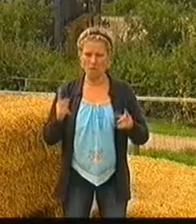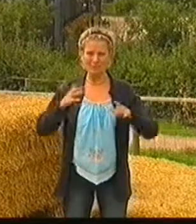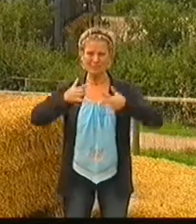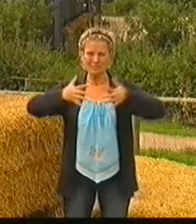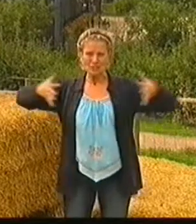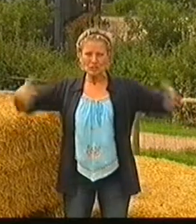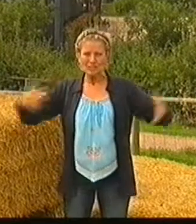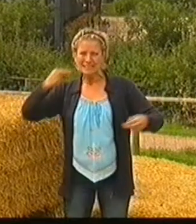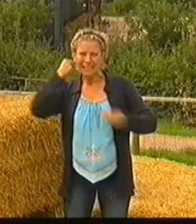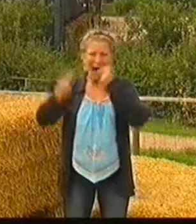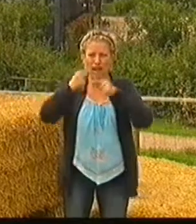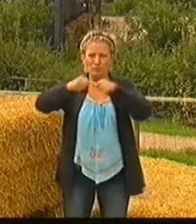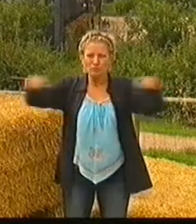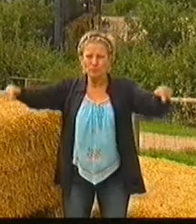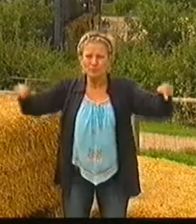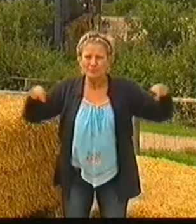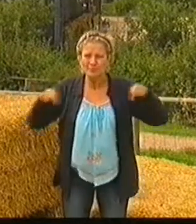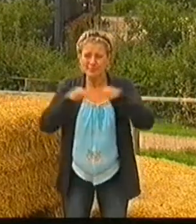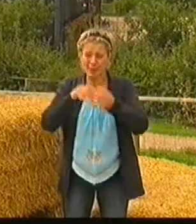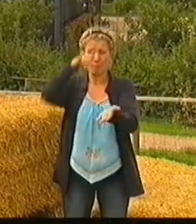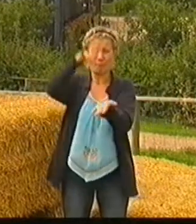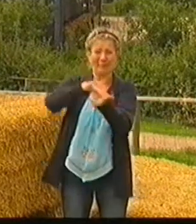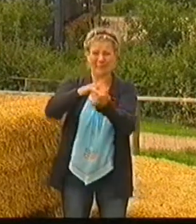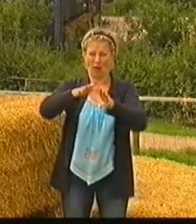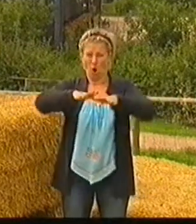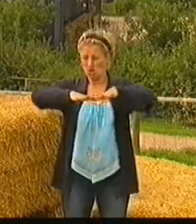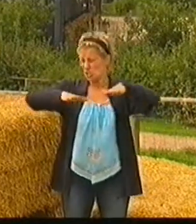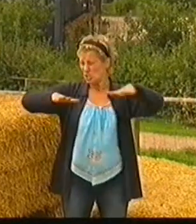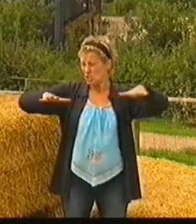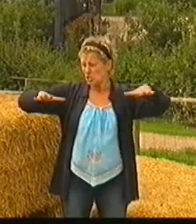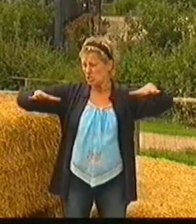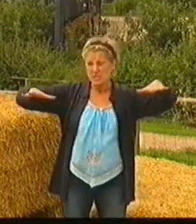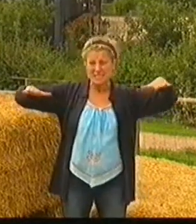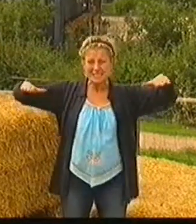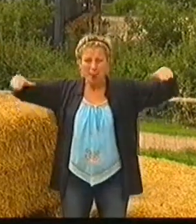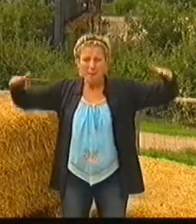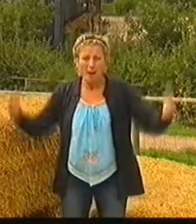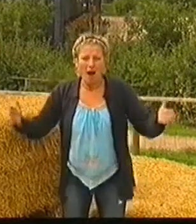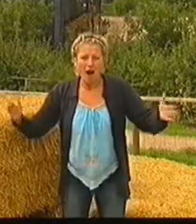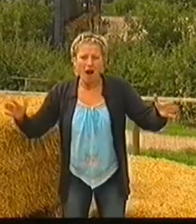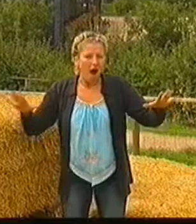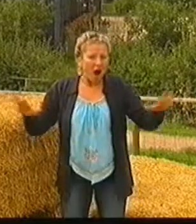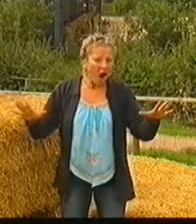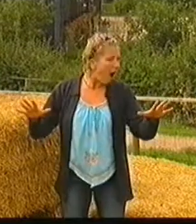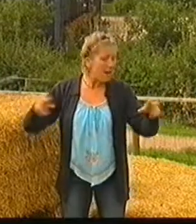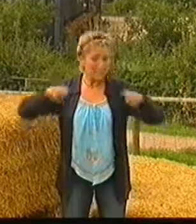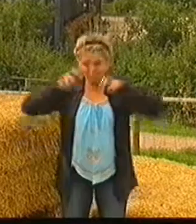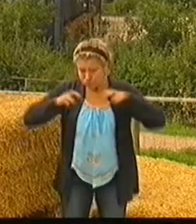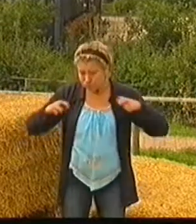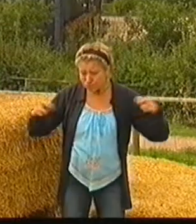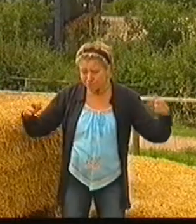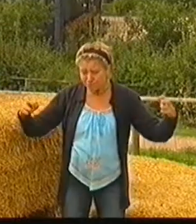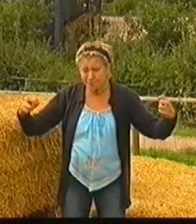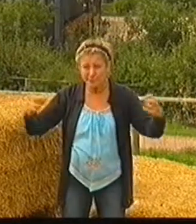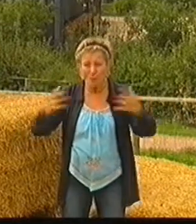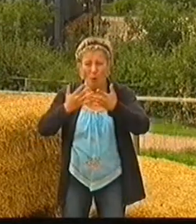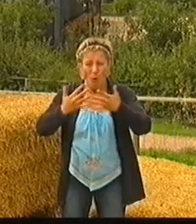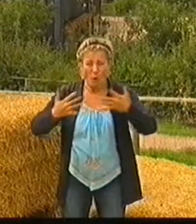seen. The feast was just beginning. A large dining room had been hollowed out of the